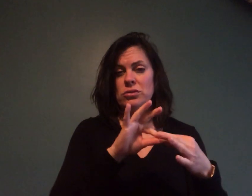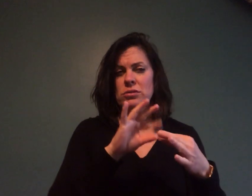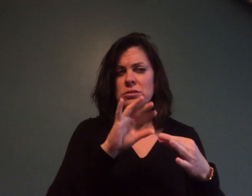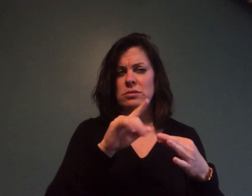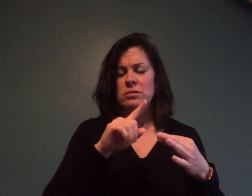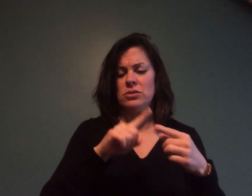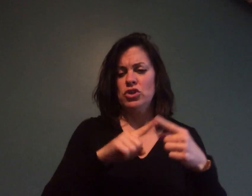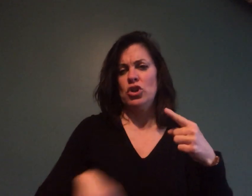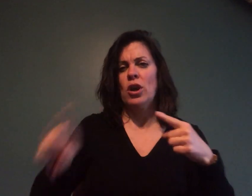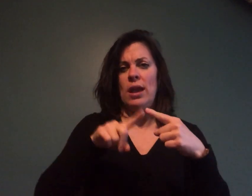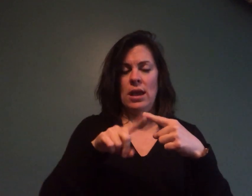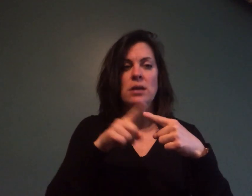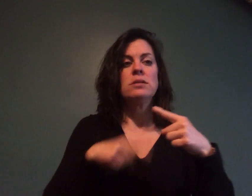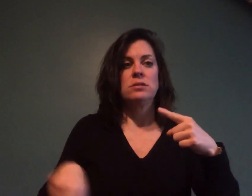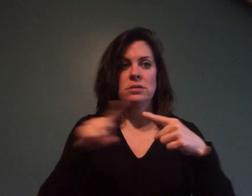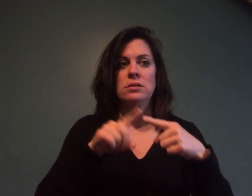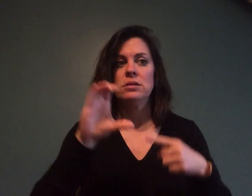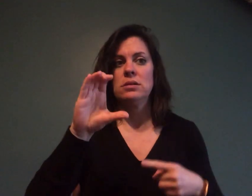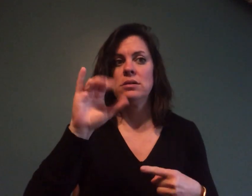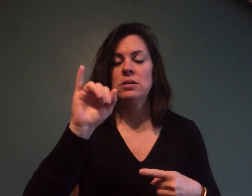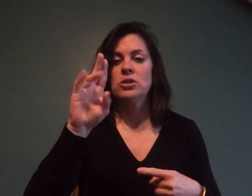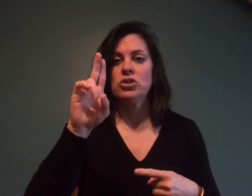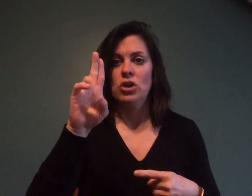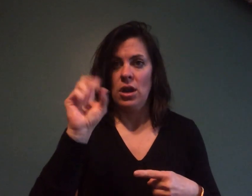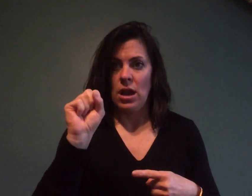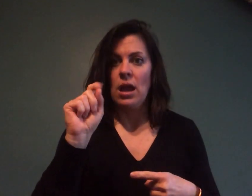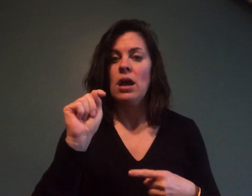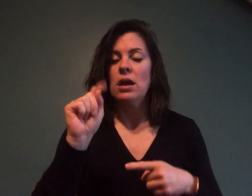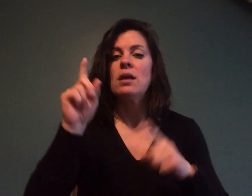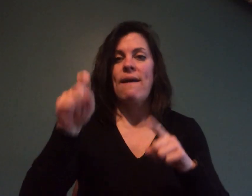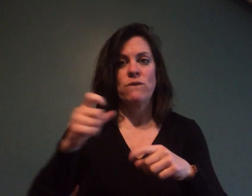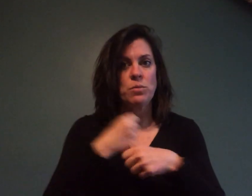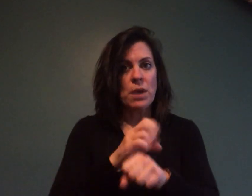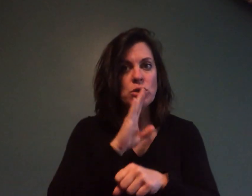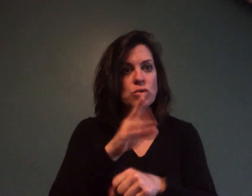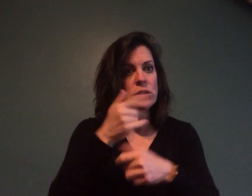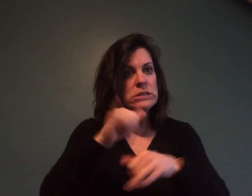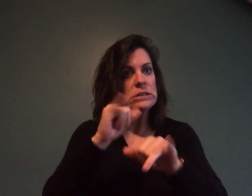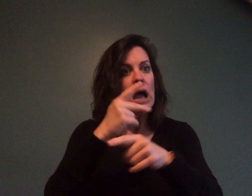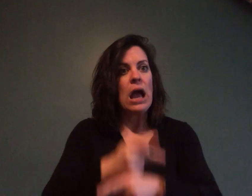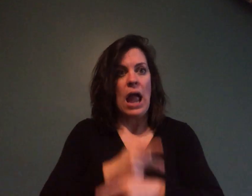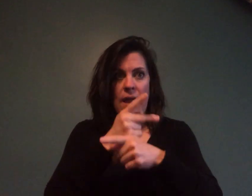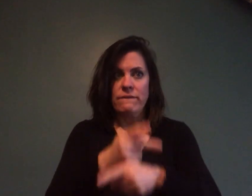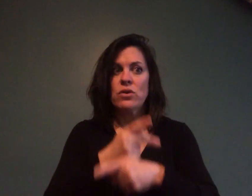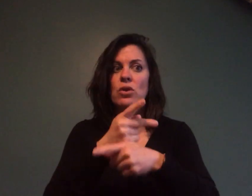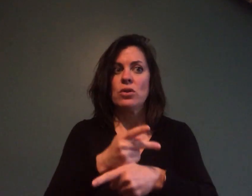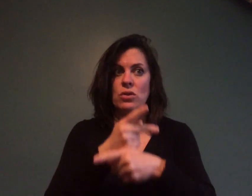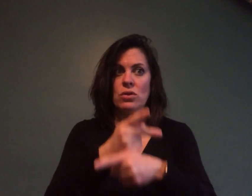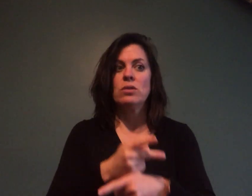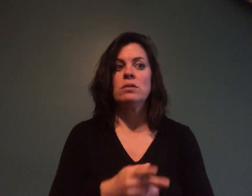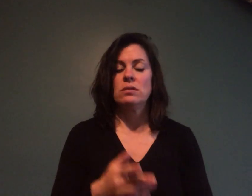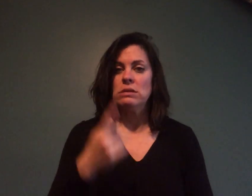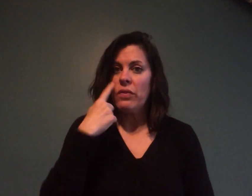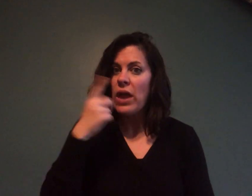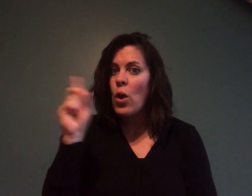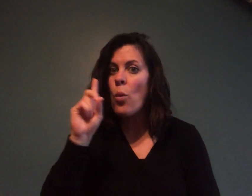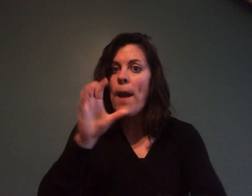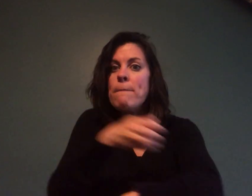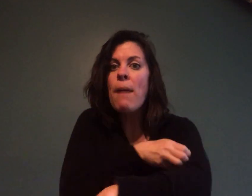is power tools, not cordless power tools, but